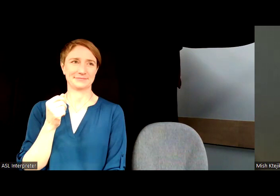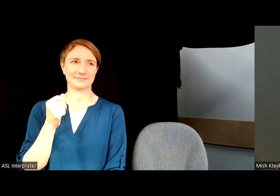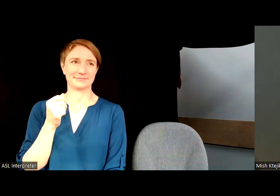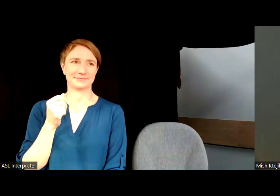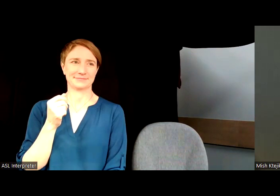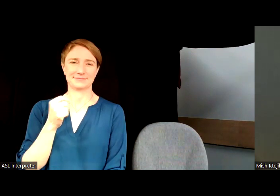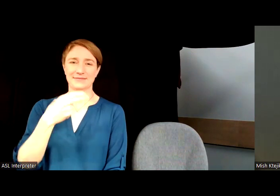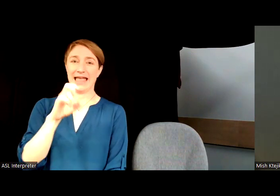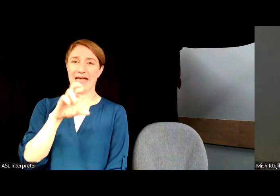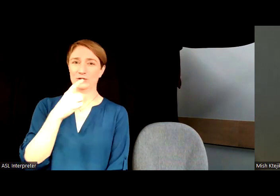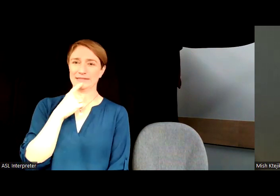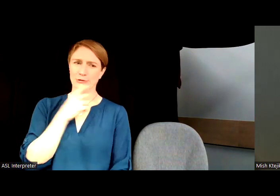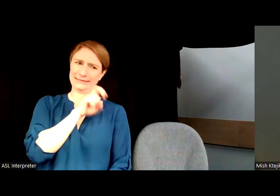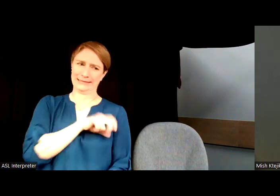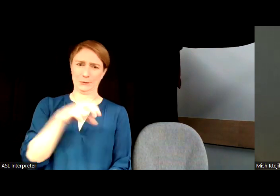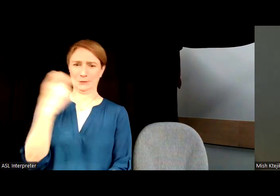Either way is fine. Thank you.